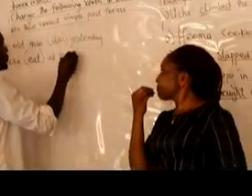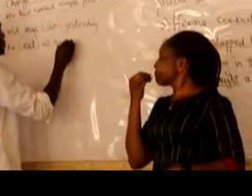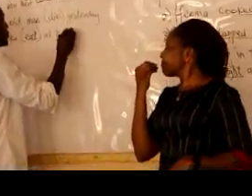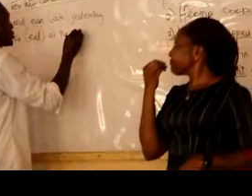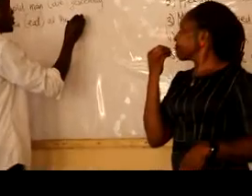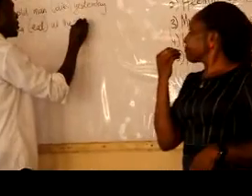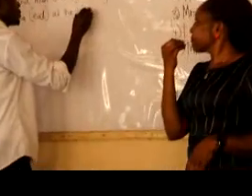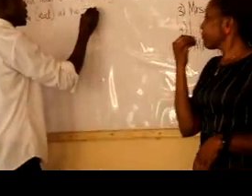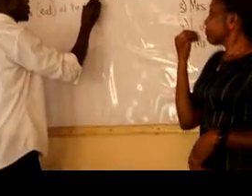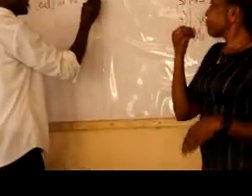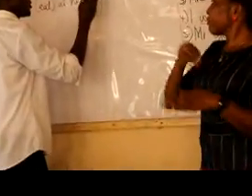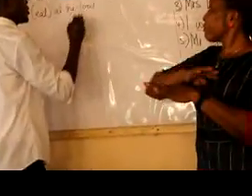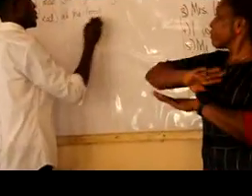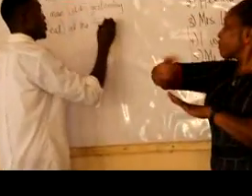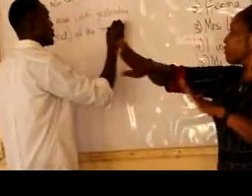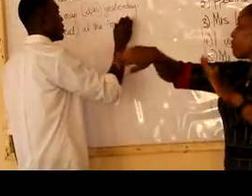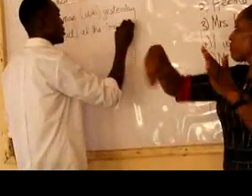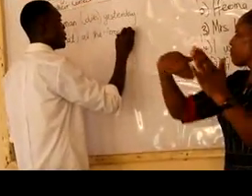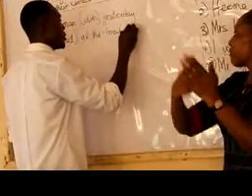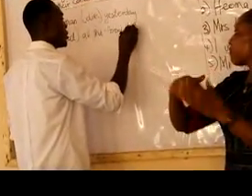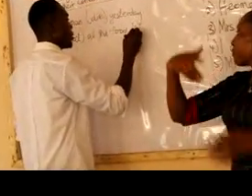all the food